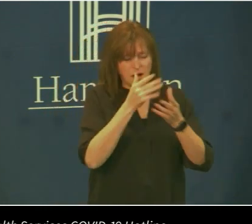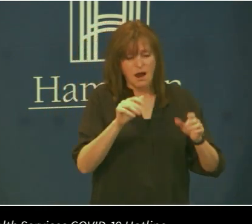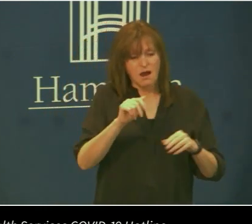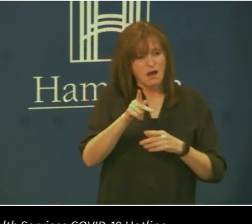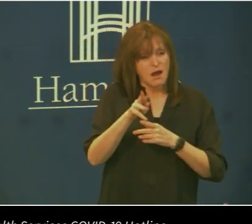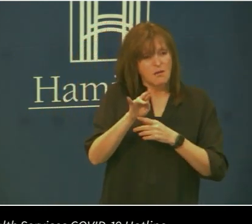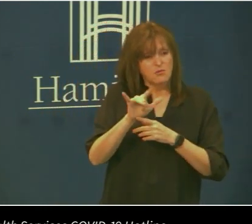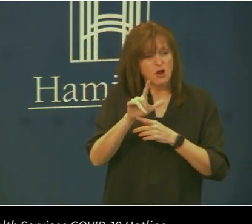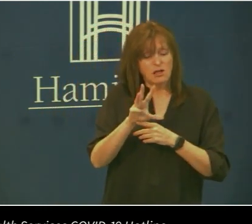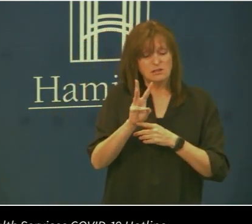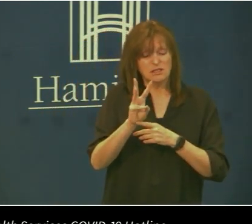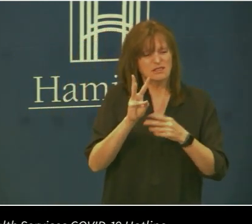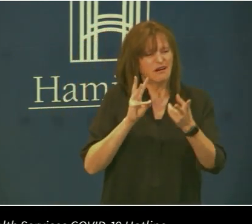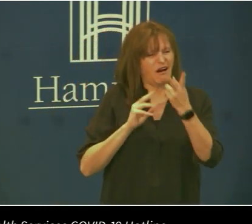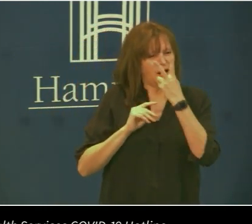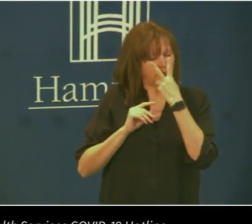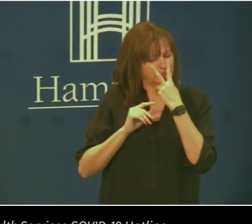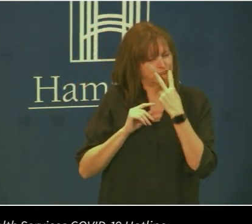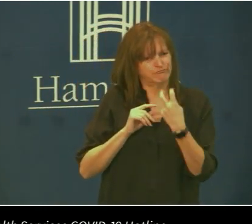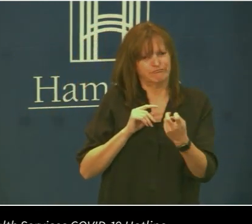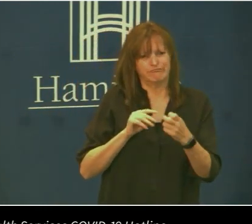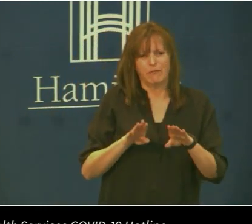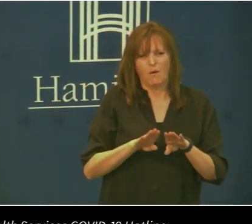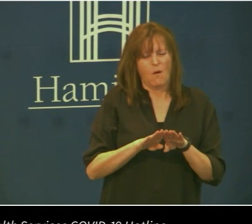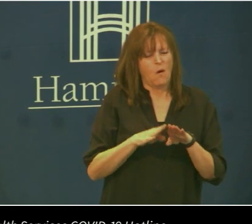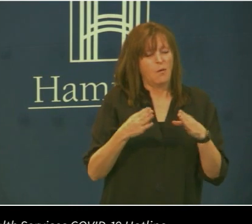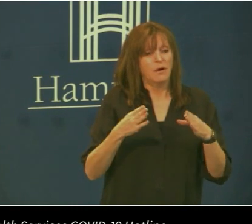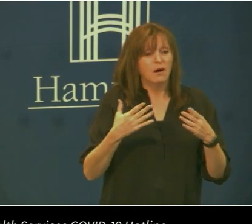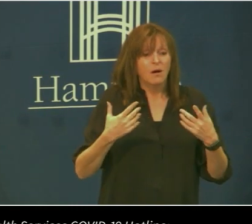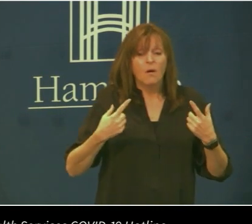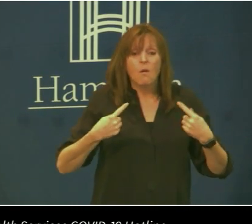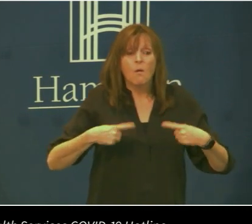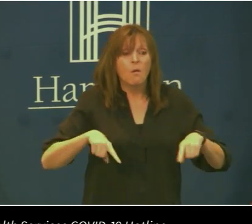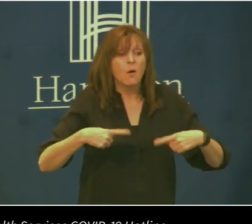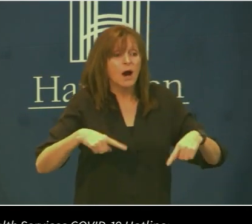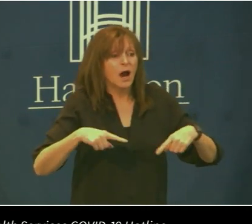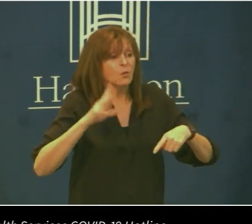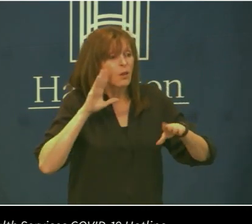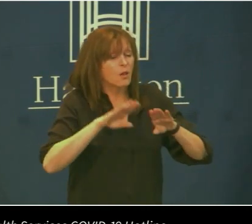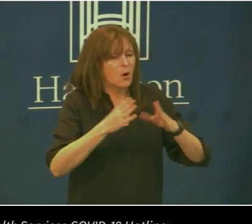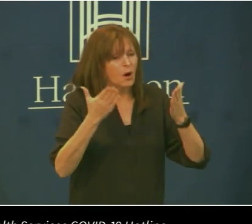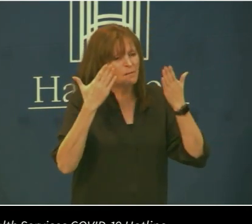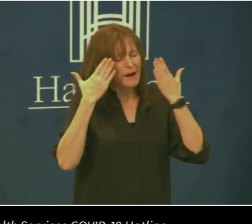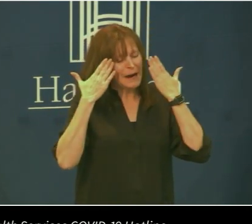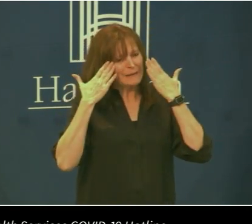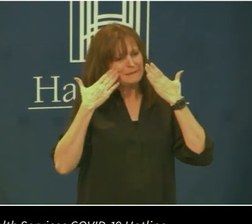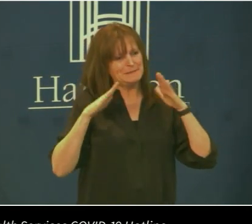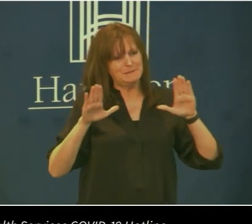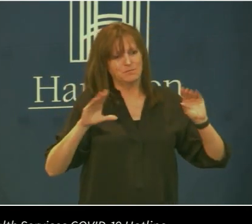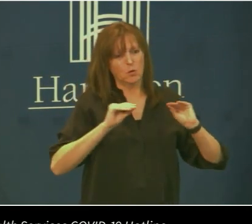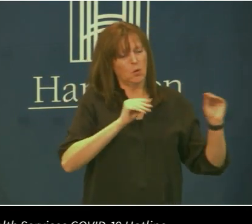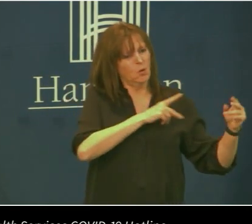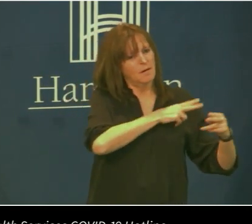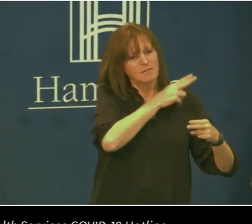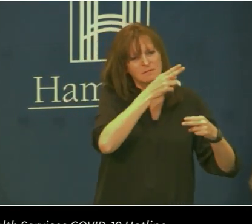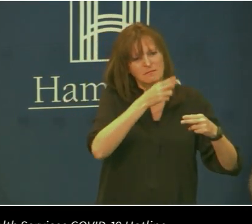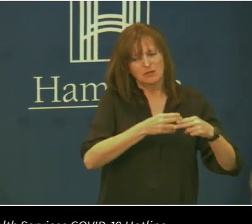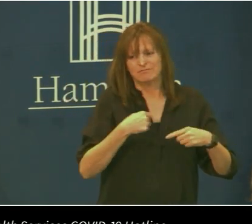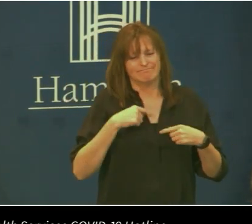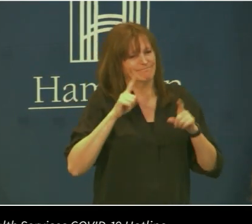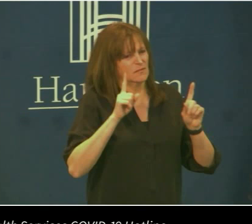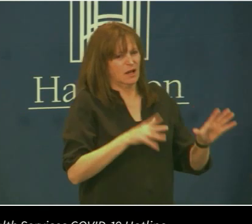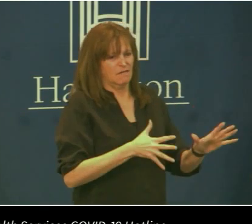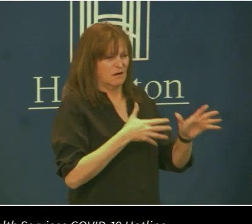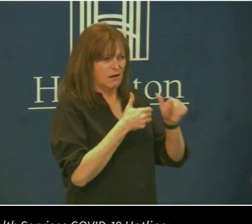time that closure would continue. We continue to monitor that situation along with the province, and we'll take that advice coming out of the province as